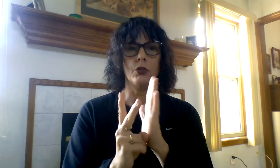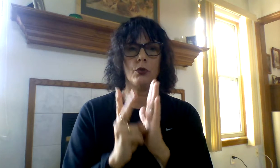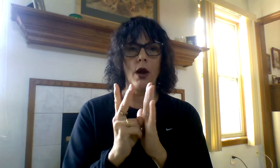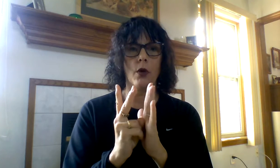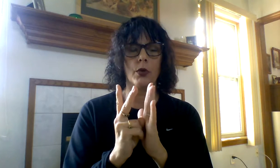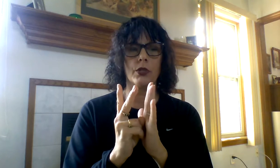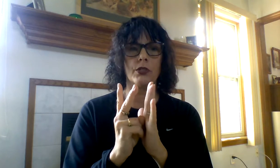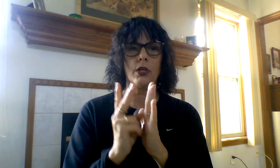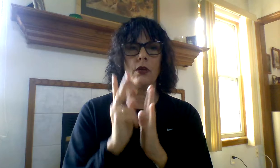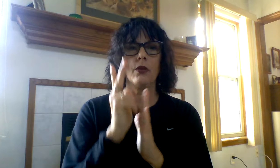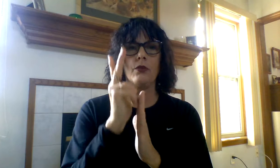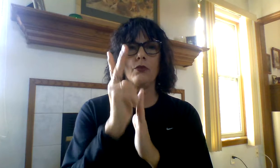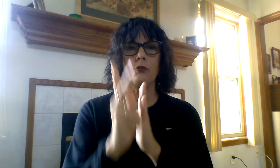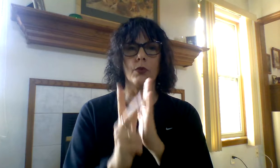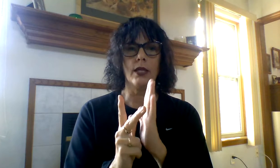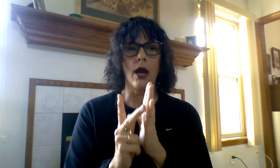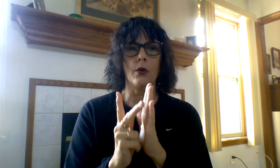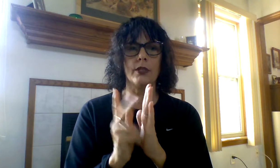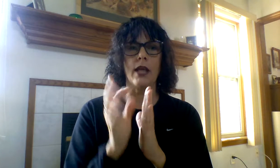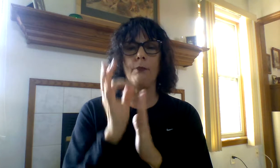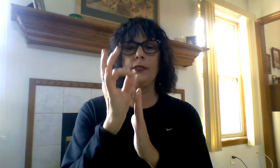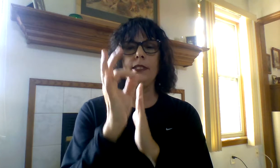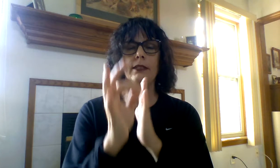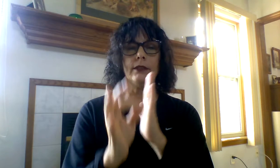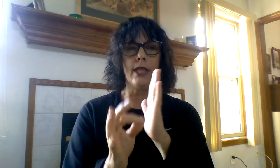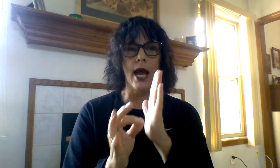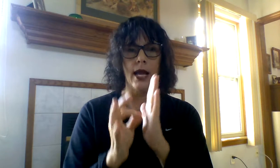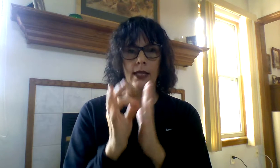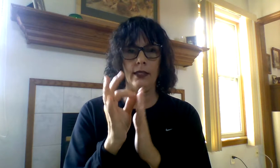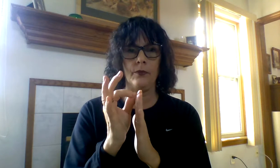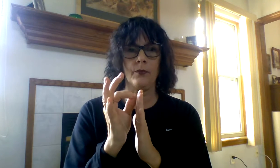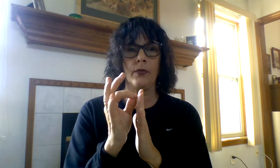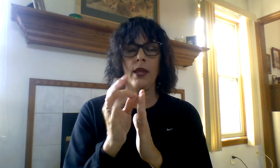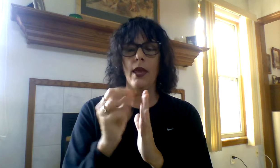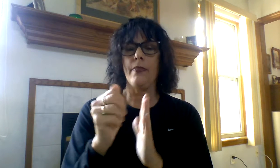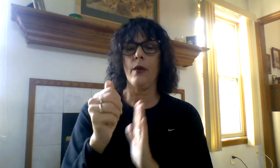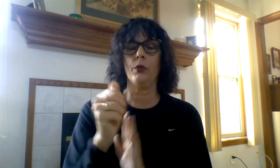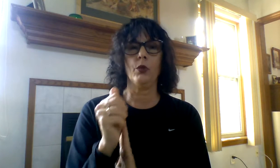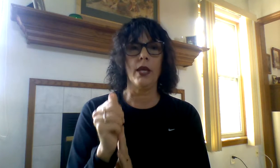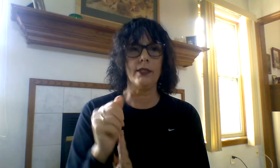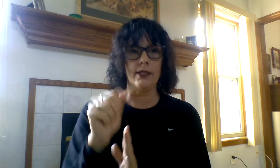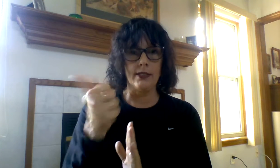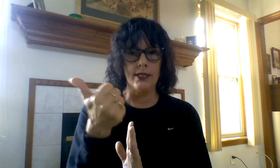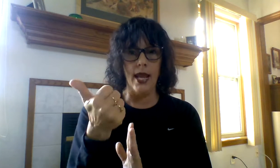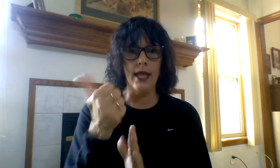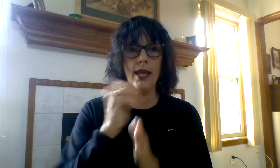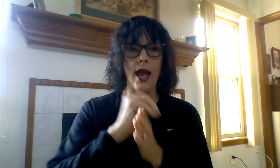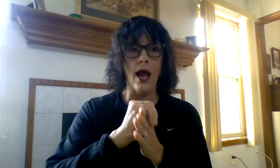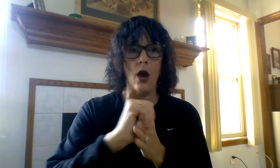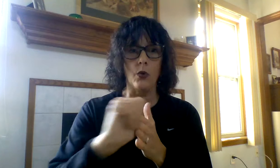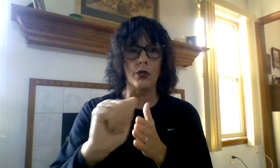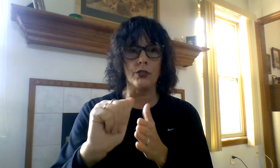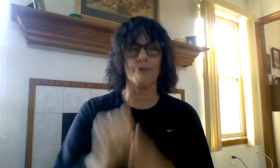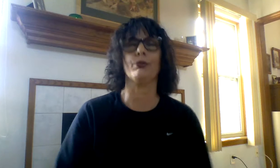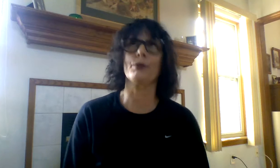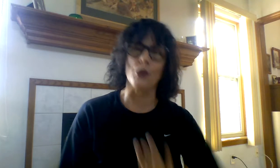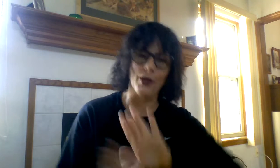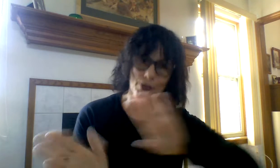2 hours, 3 hours, up until 9. And then when you get to 10 hours,